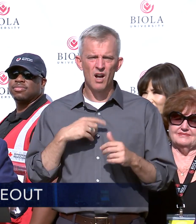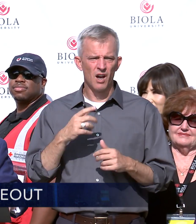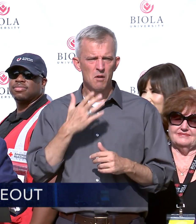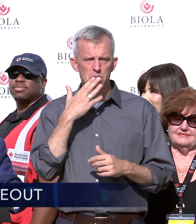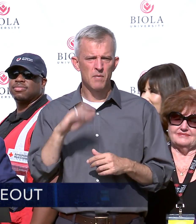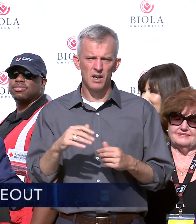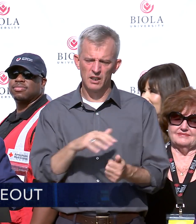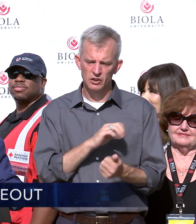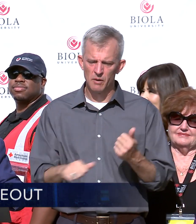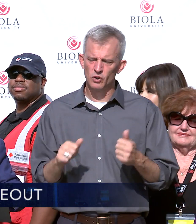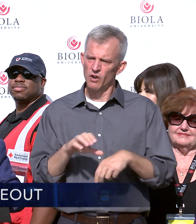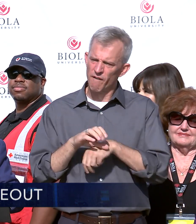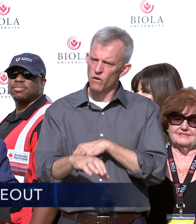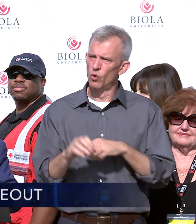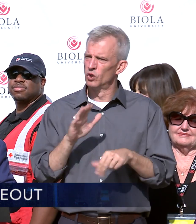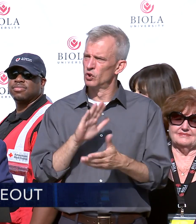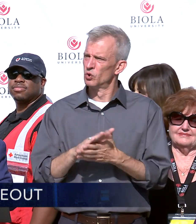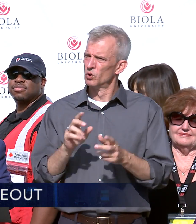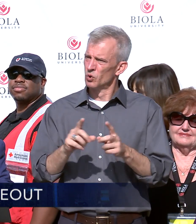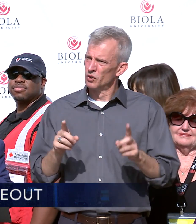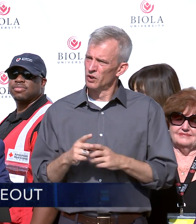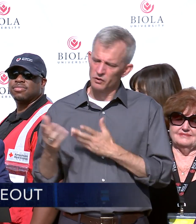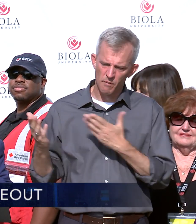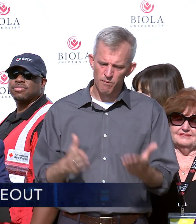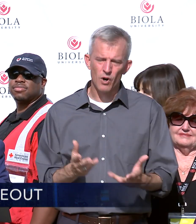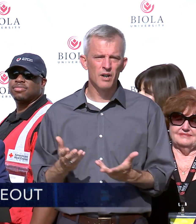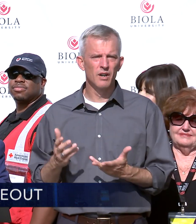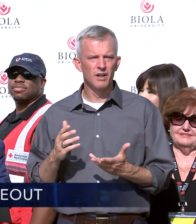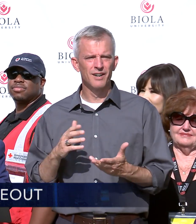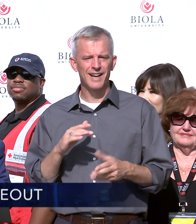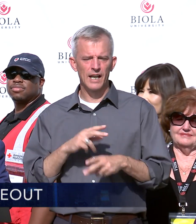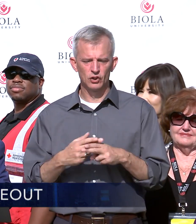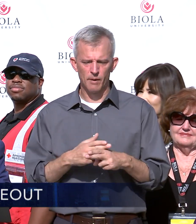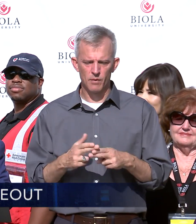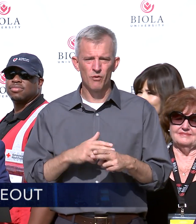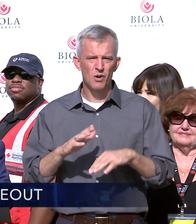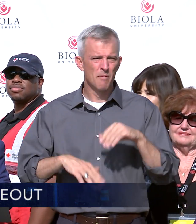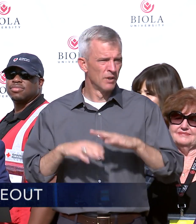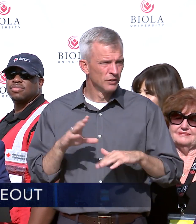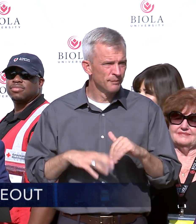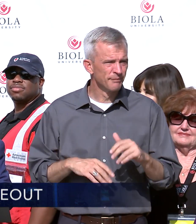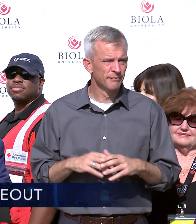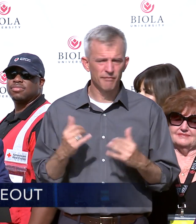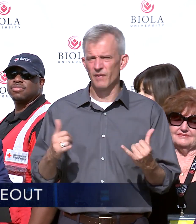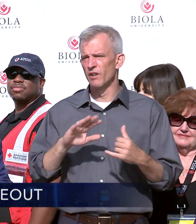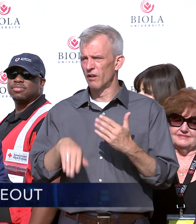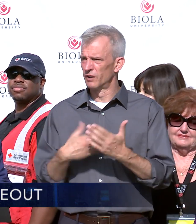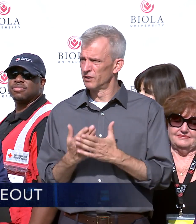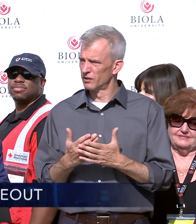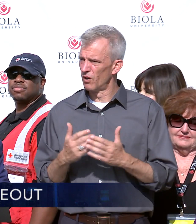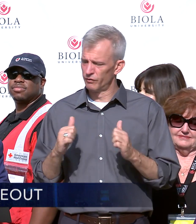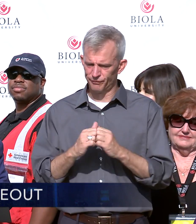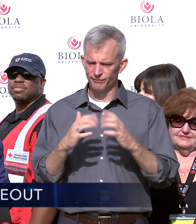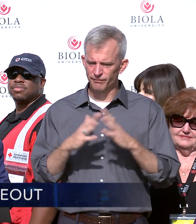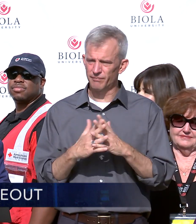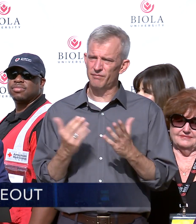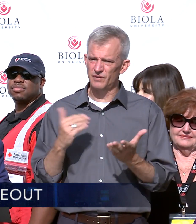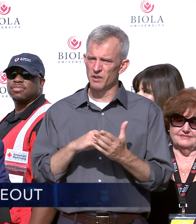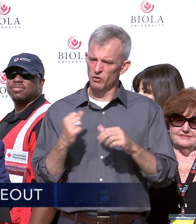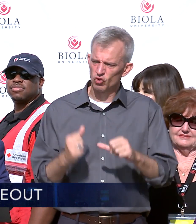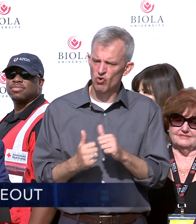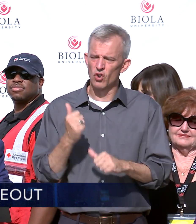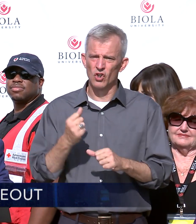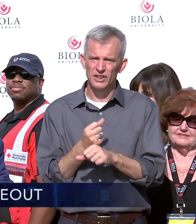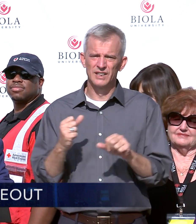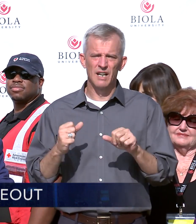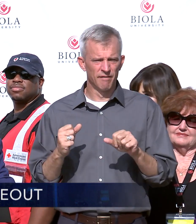school district to bring in many portable buildings, and now, of course, it's all been reconstructed to be stronger and safer. But we